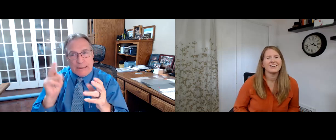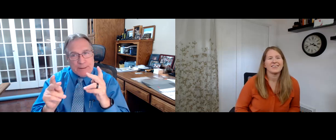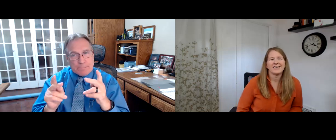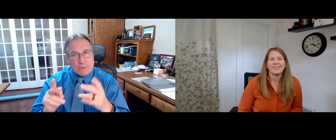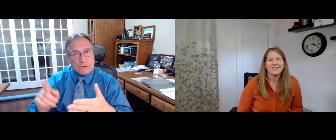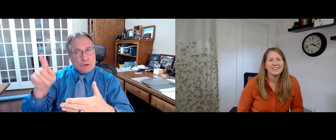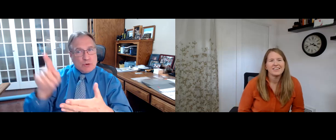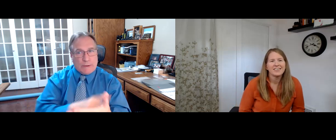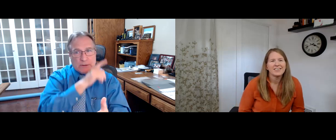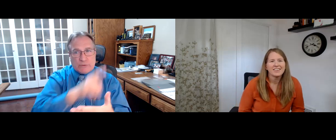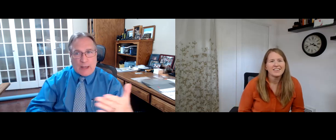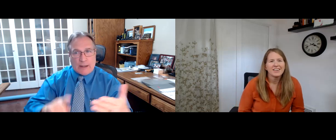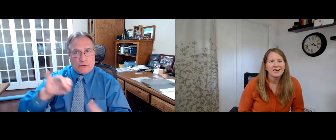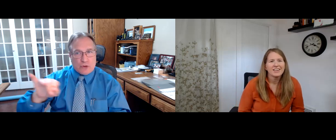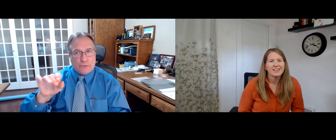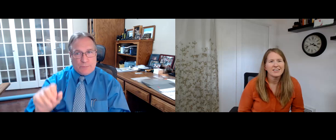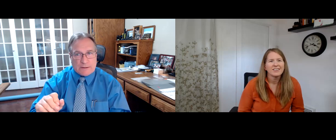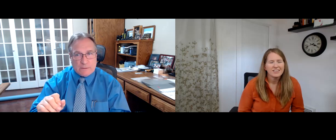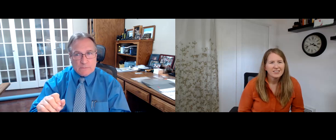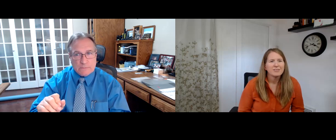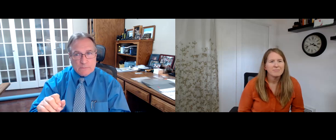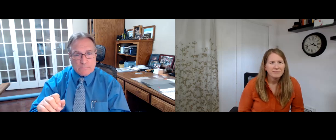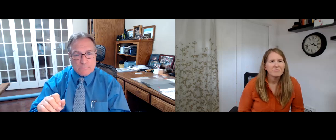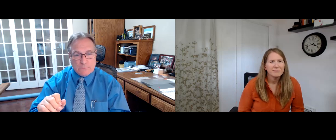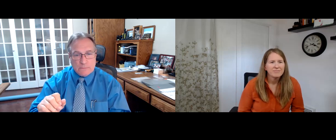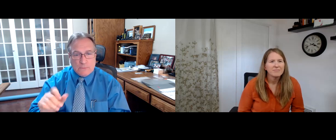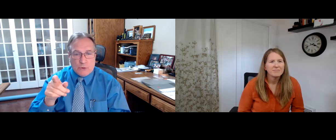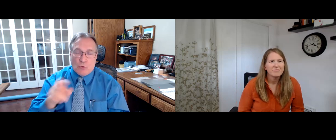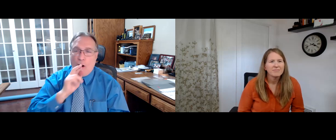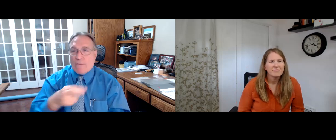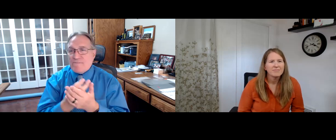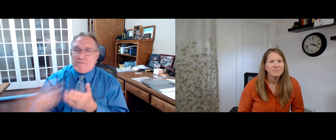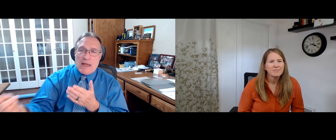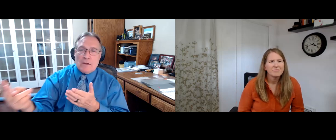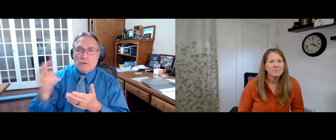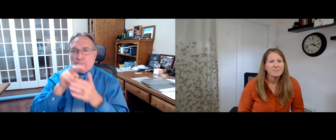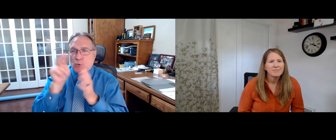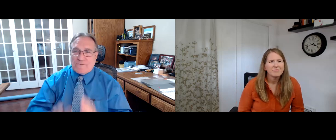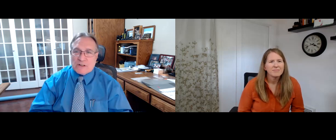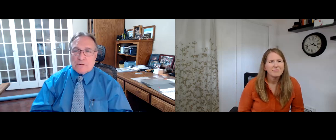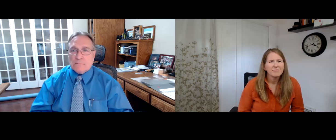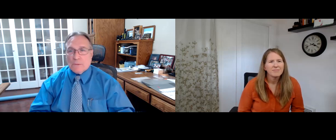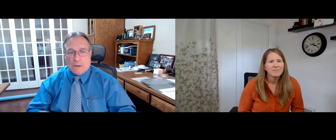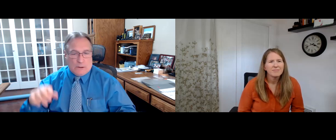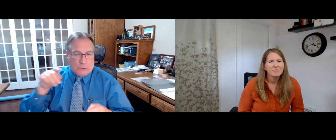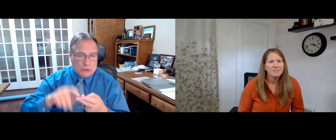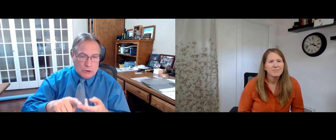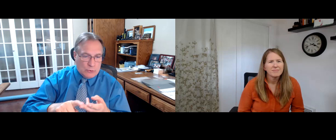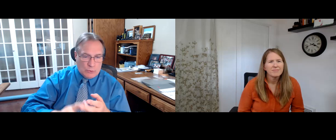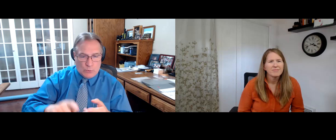Many people, guys, Joe Smith, you are failed prophet.